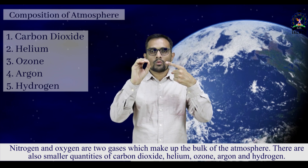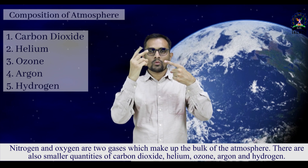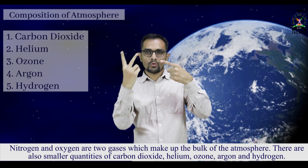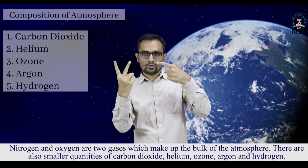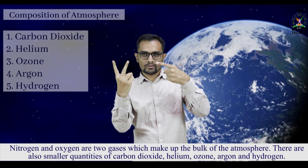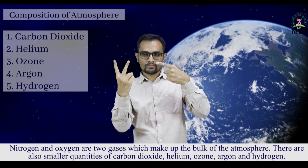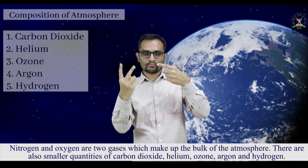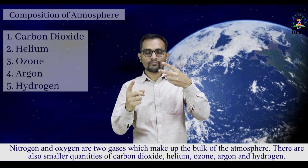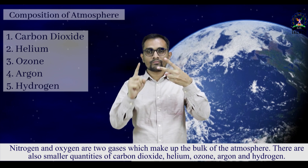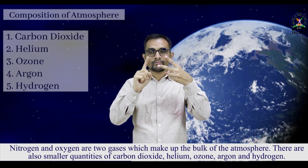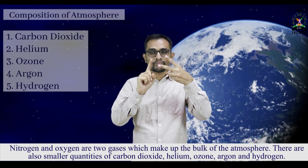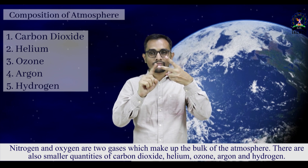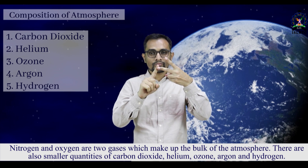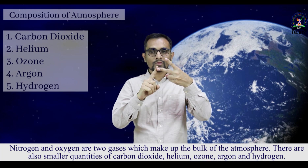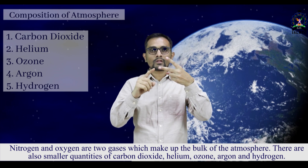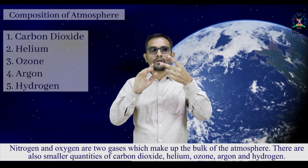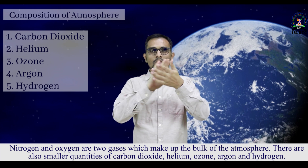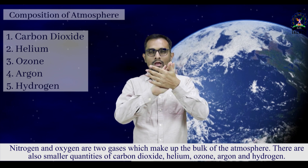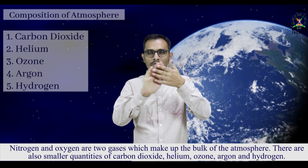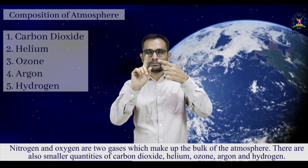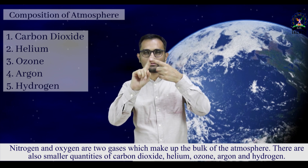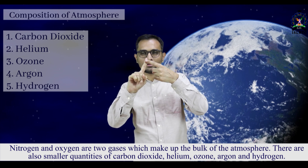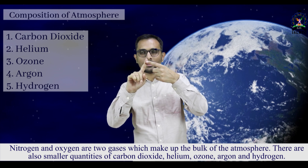There are also smaller quantities of carbon dioxide,